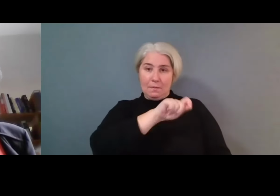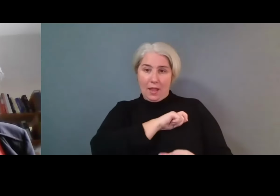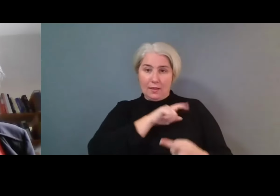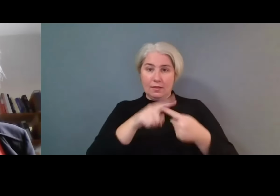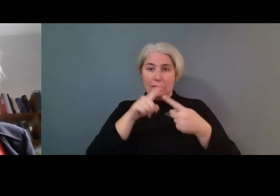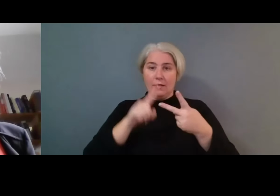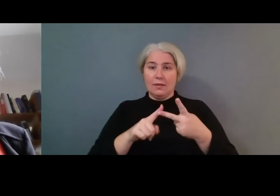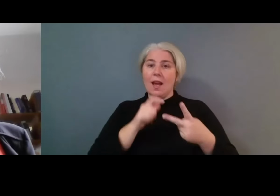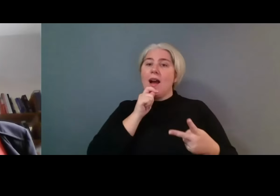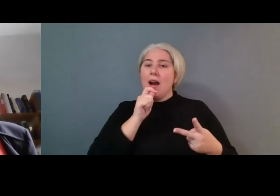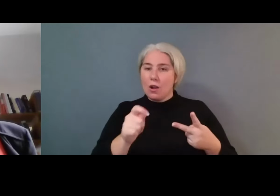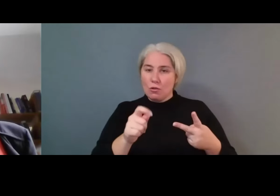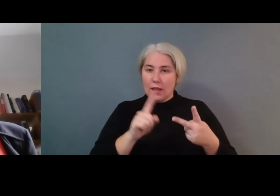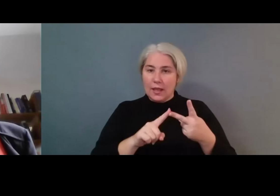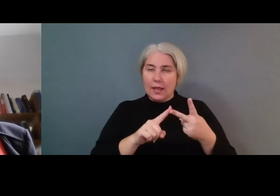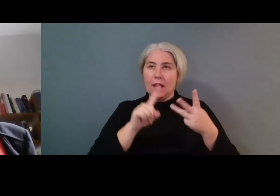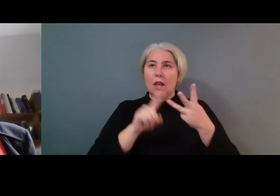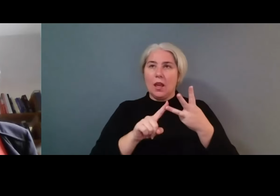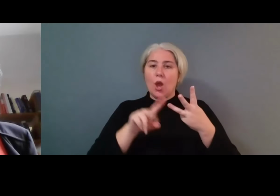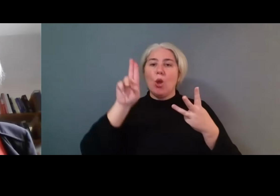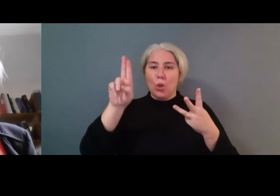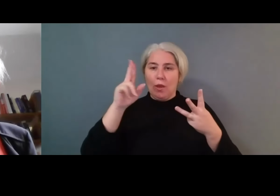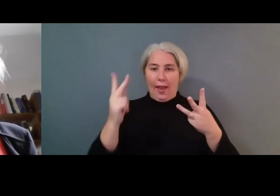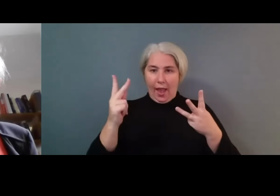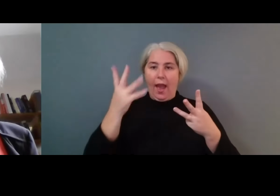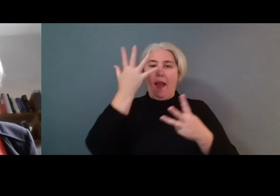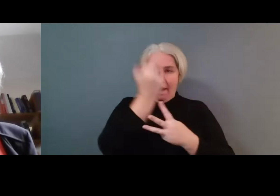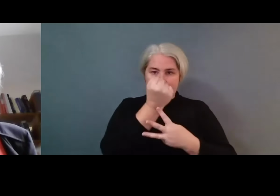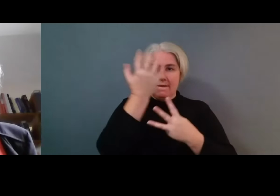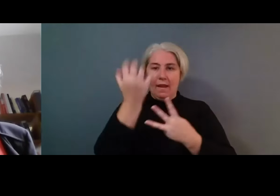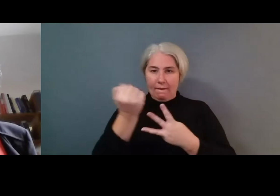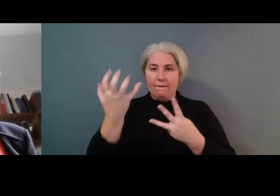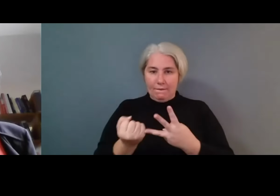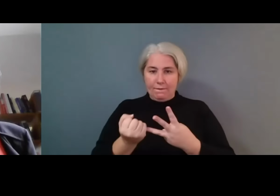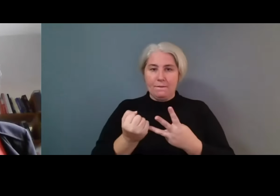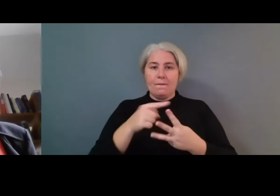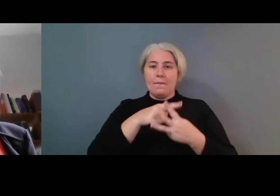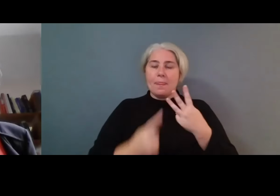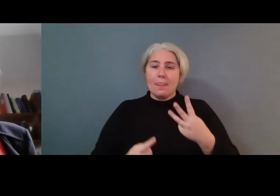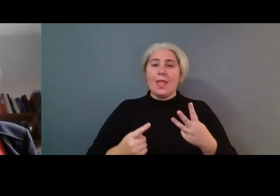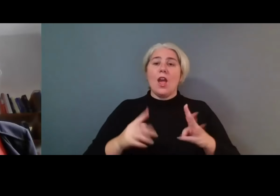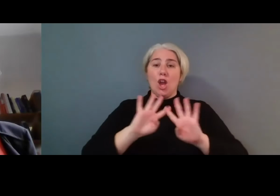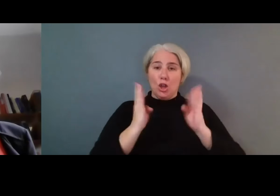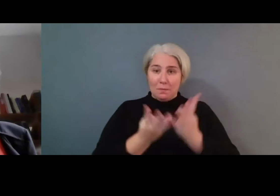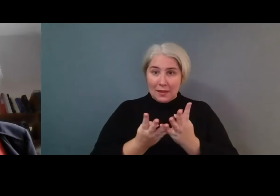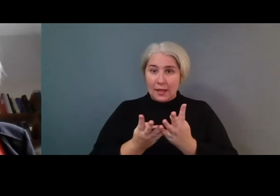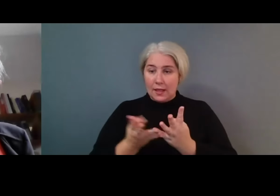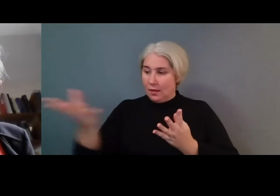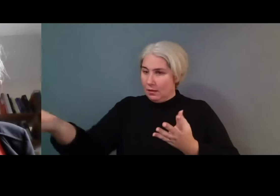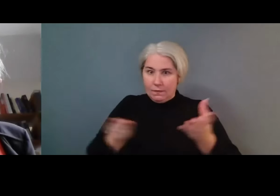the UK, and in all those three procedures, the committee found evidence